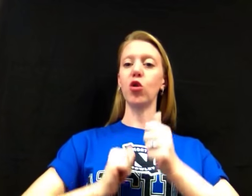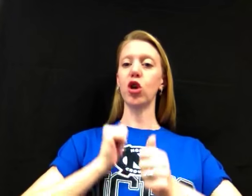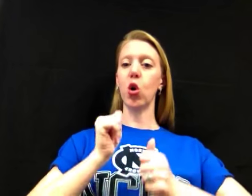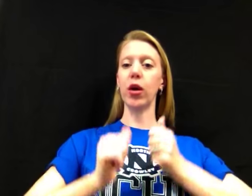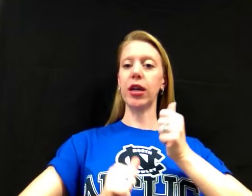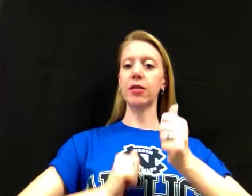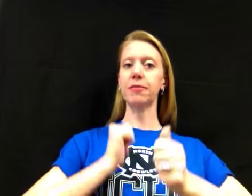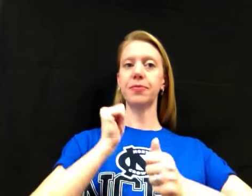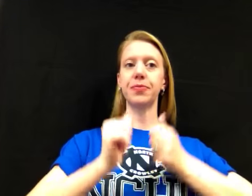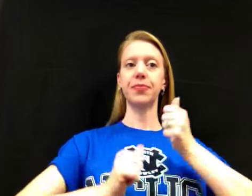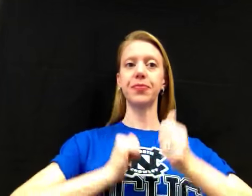Outgoing.